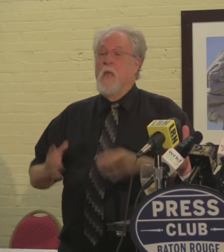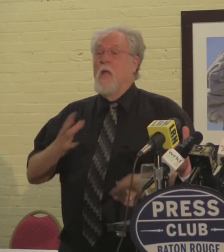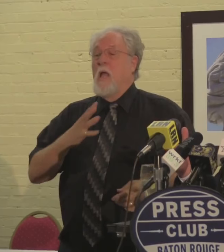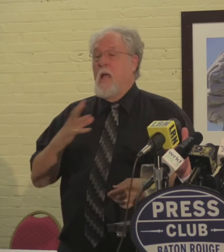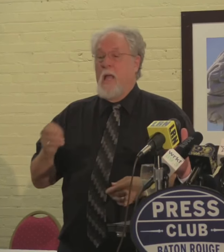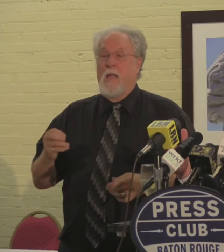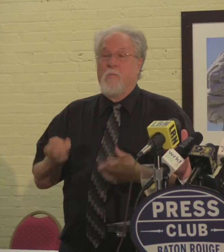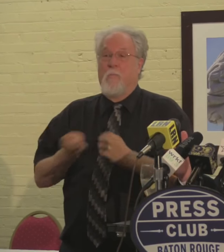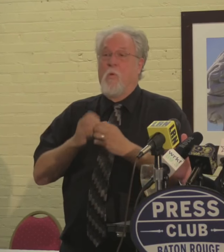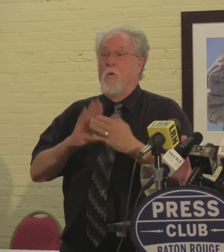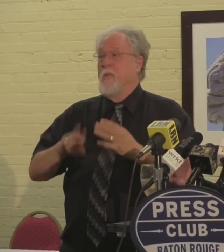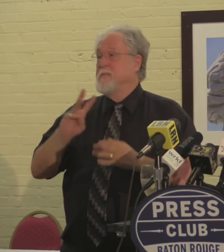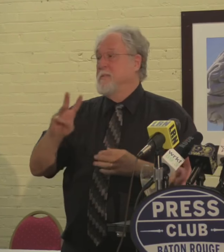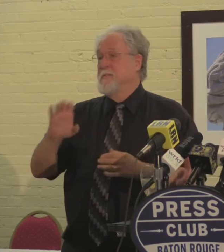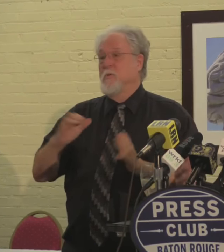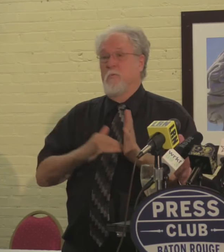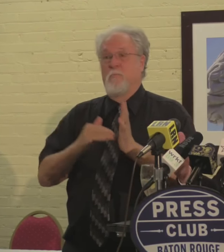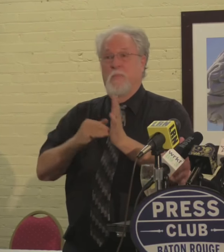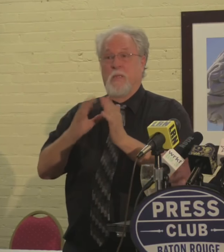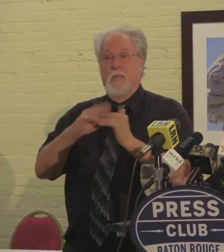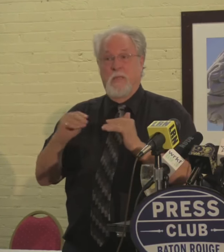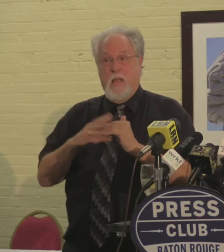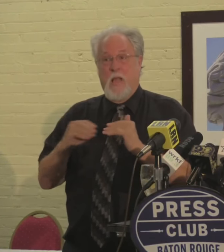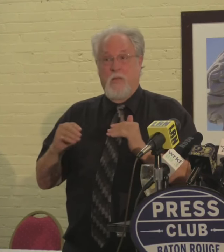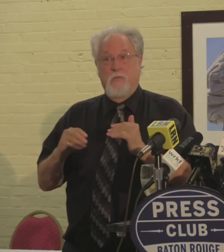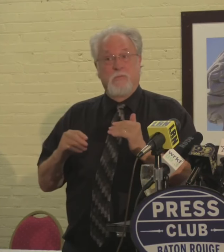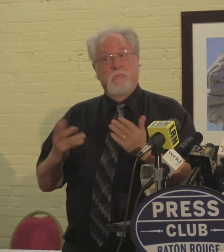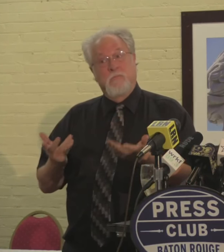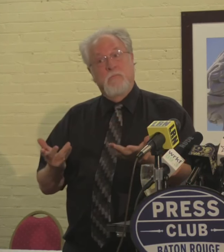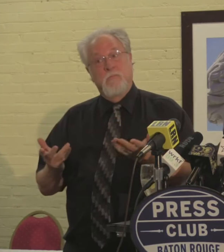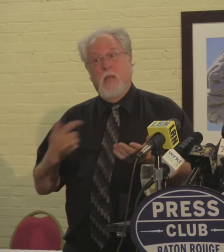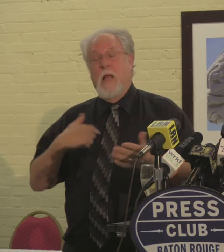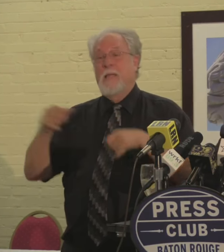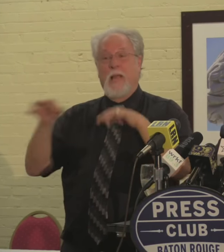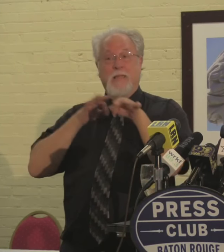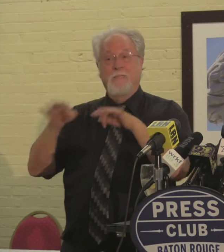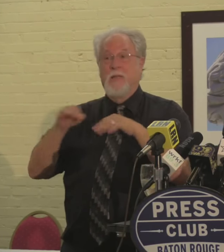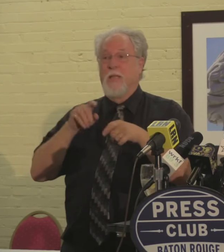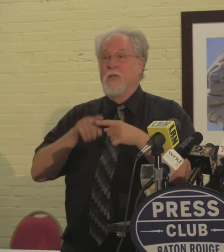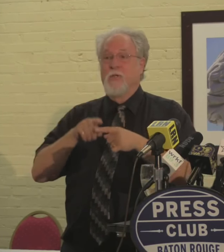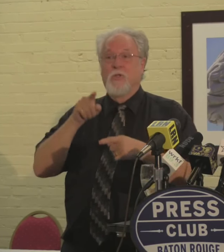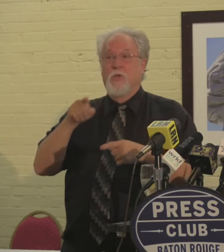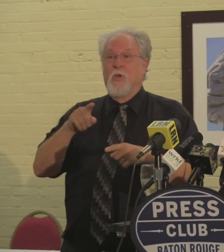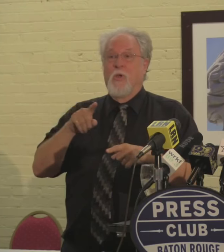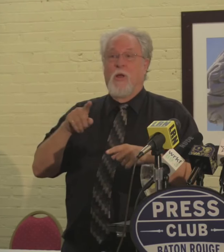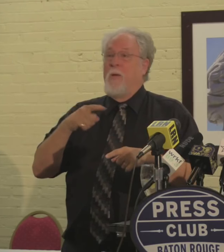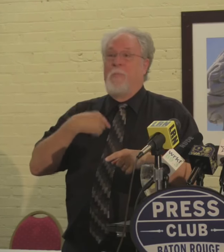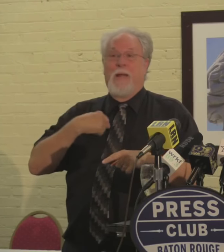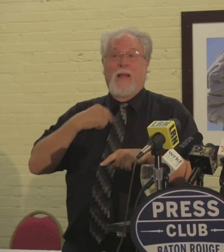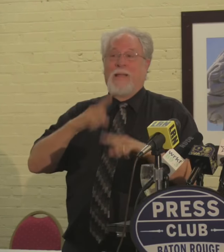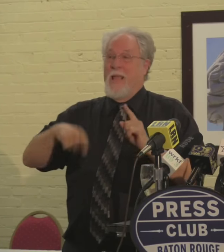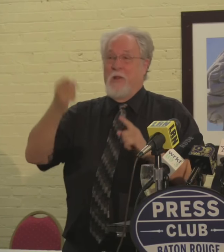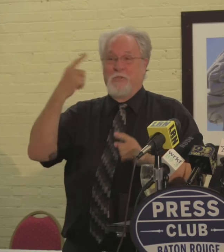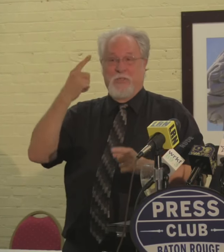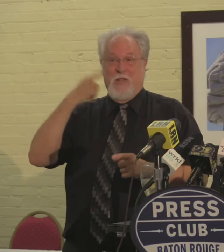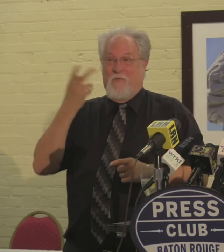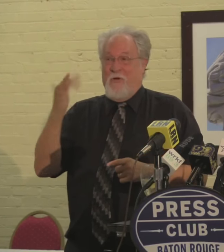And it exceeds $600 million. I can explain it to Alan. I can't understand it for him.